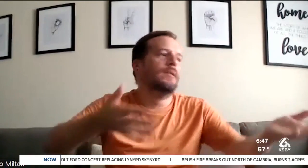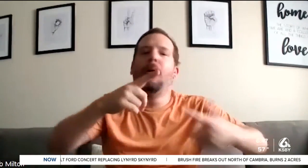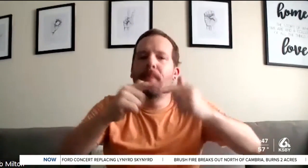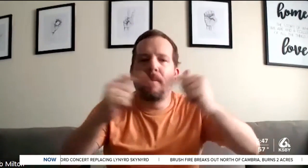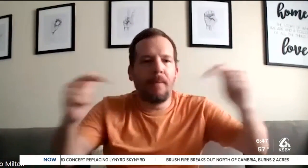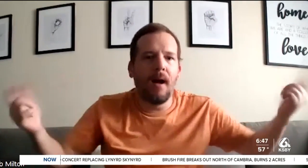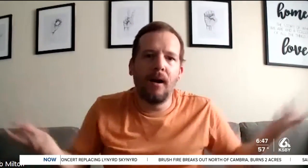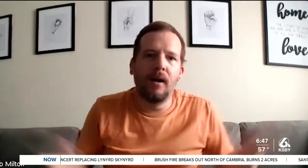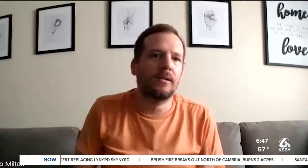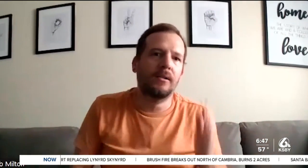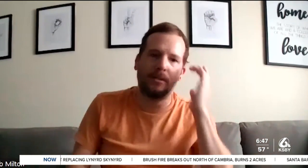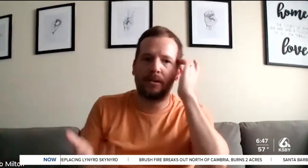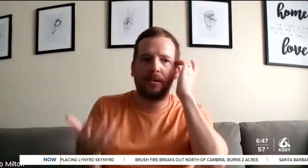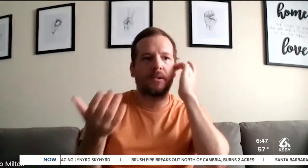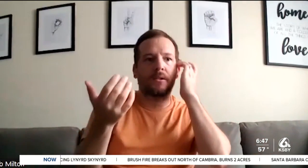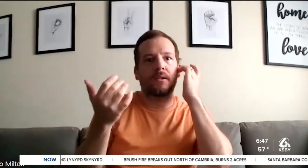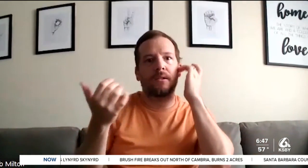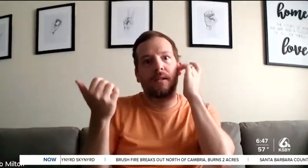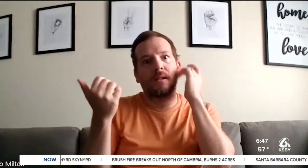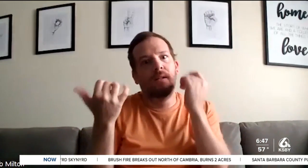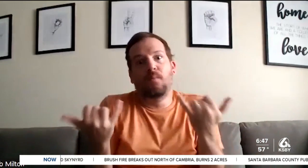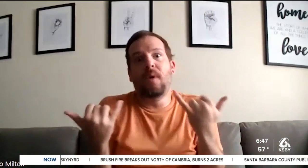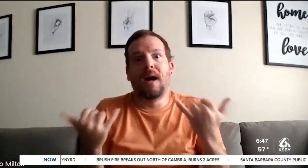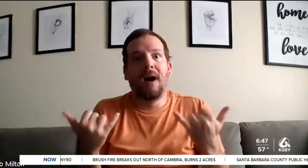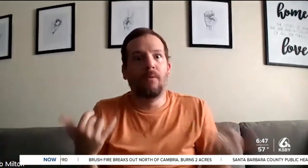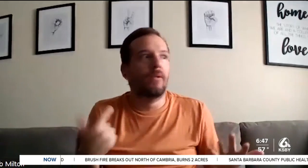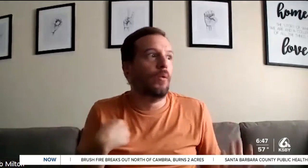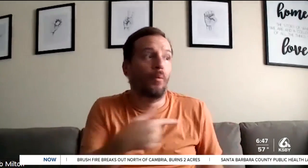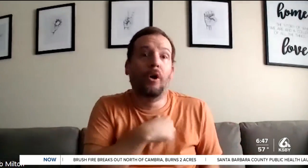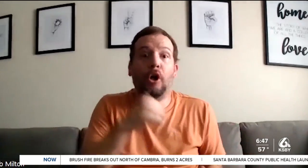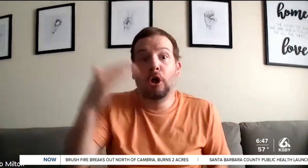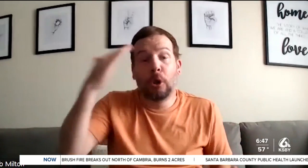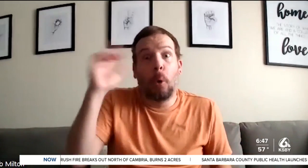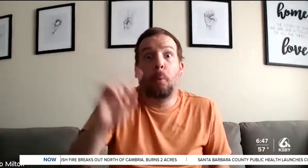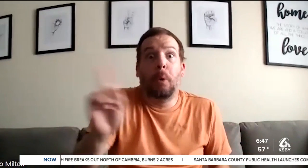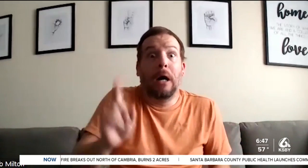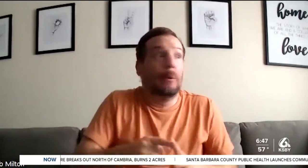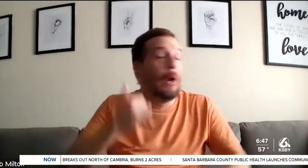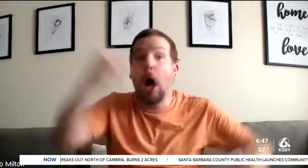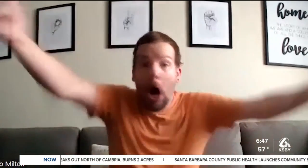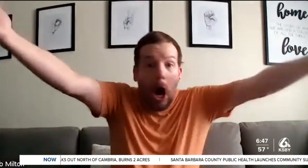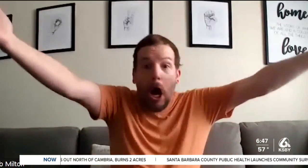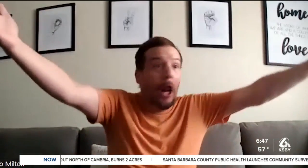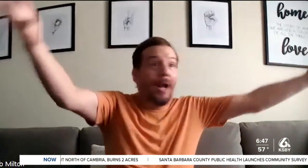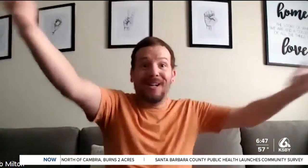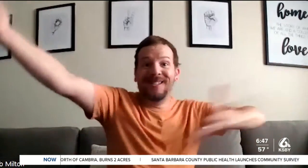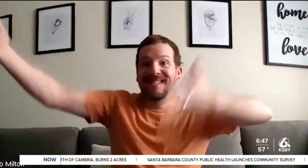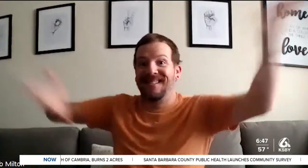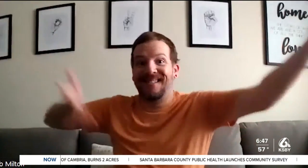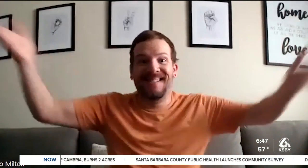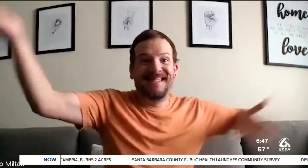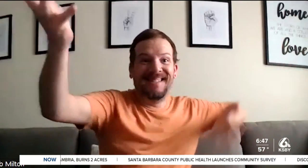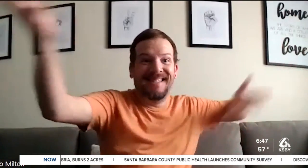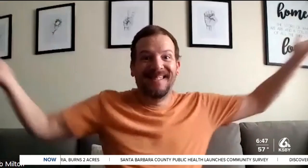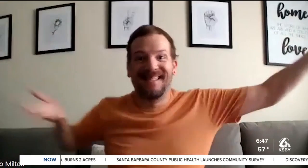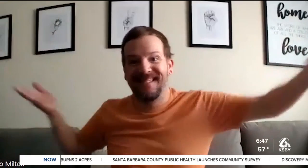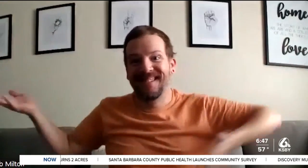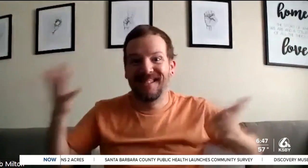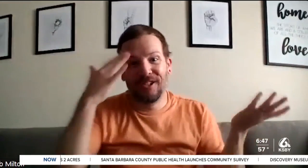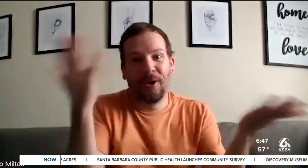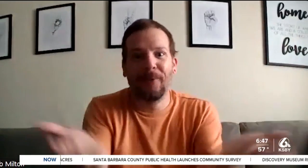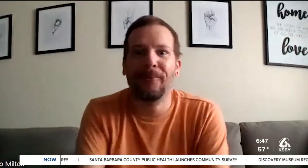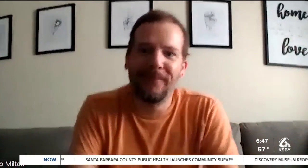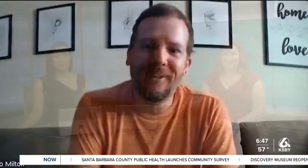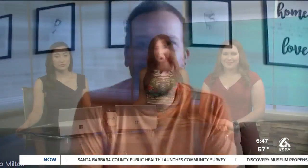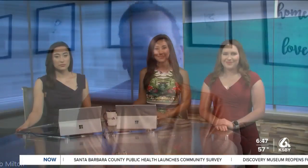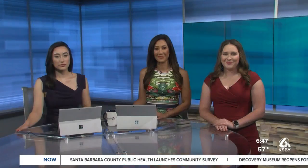service I need wherever I am and for anybody, maybe they're deaf, maybe they're deaf, blind, maybe they're blind. I mean, we can go anywhere.